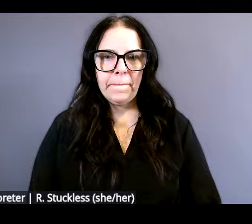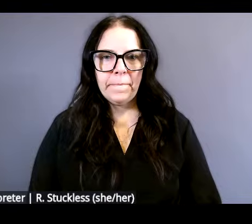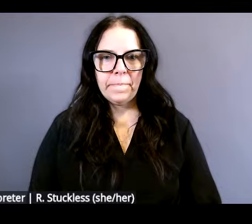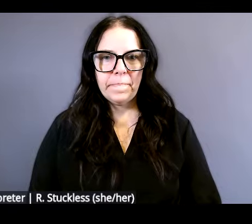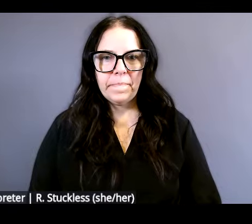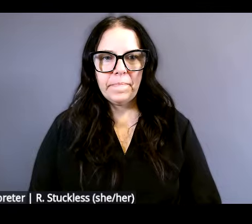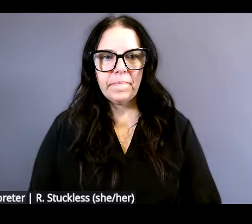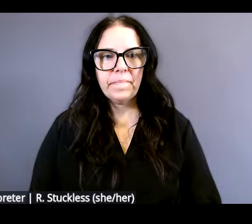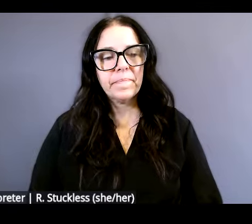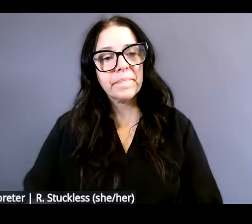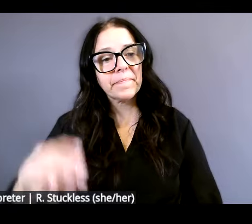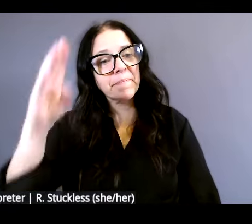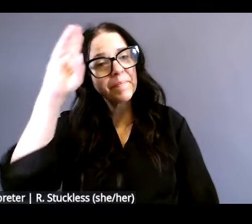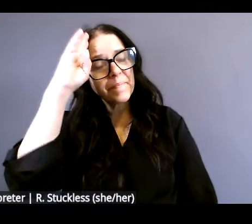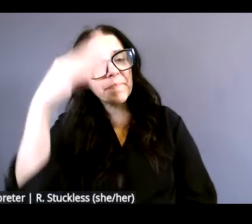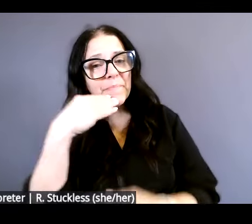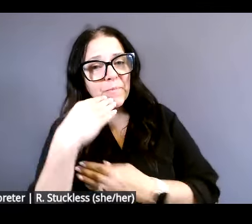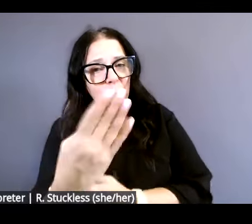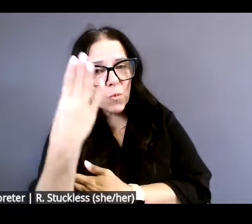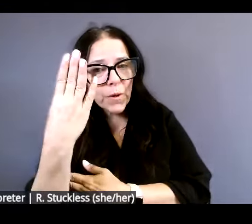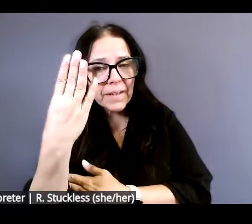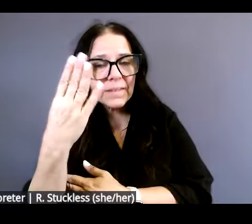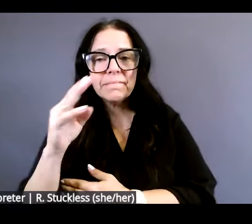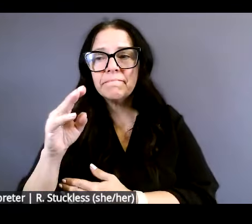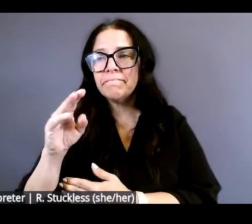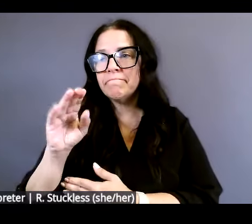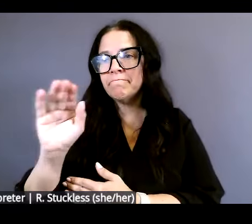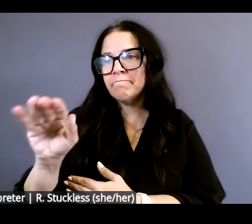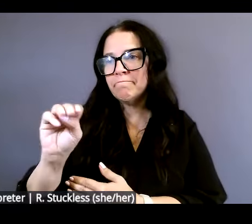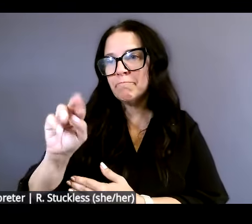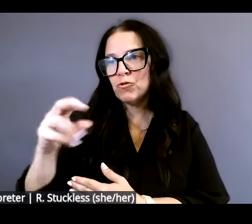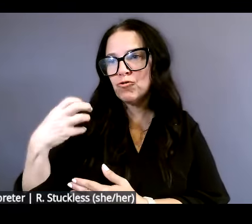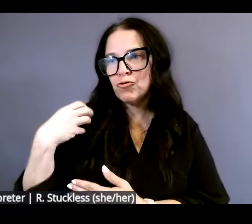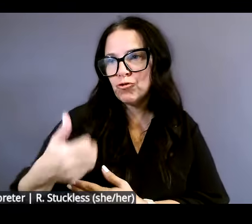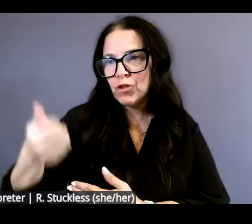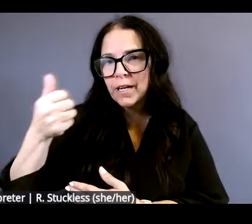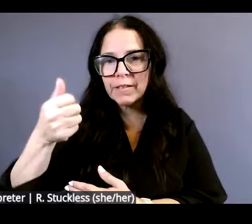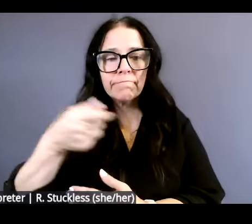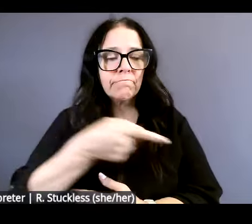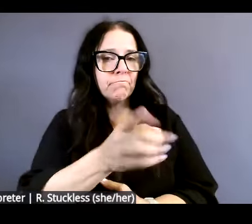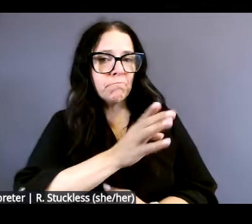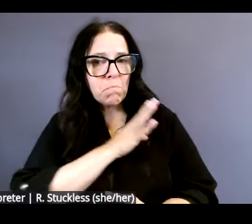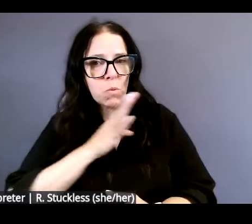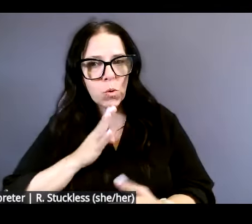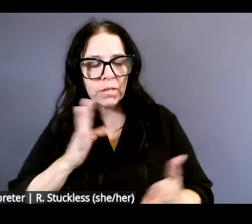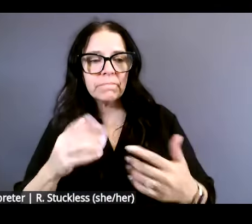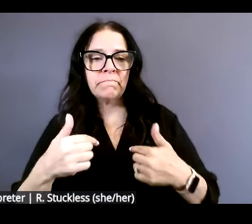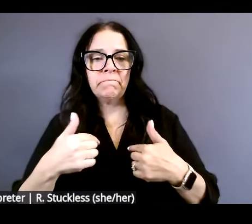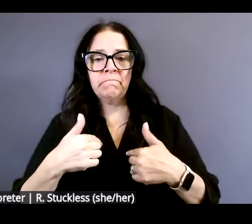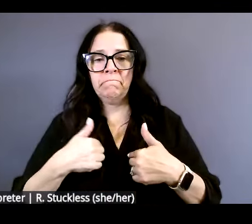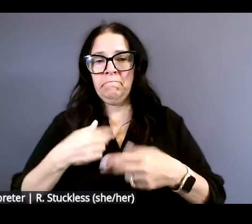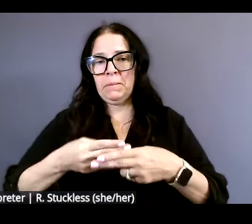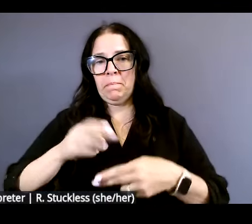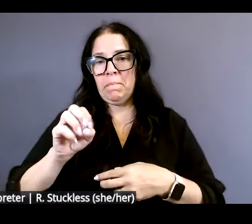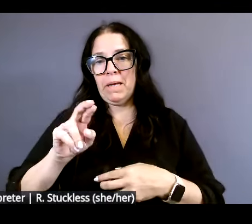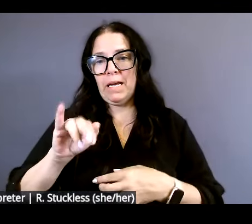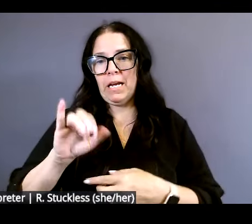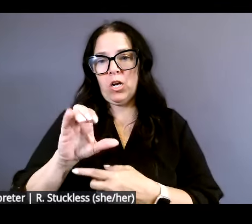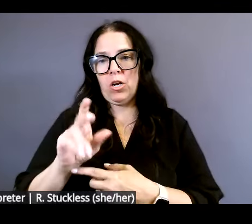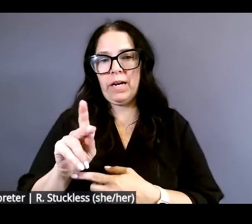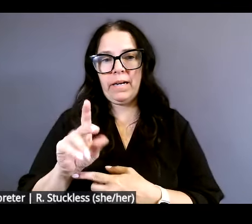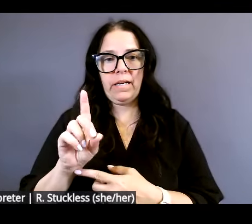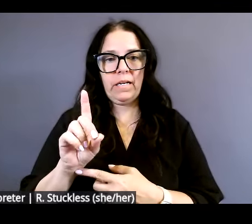Good morning, Mr. Chair, members of the board. Eric Doster on behalf of Small Business for a Better Michigan. And I